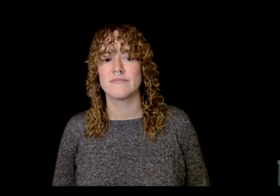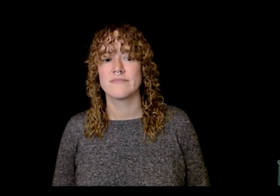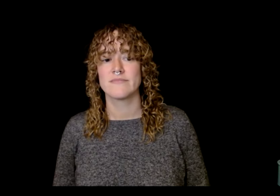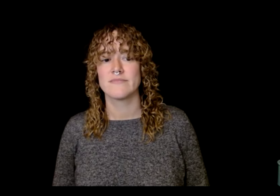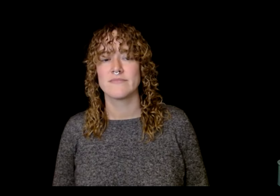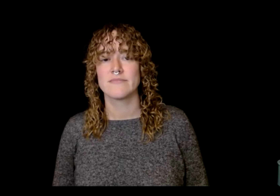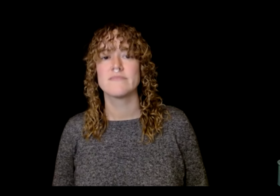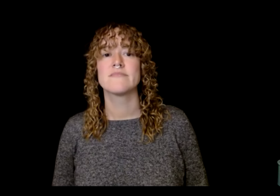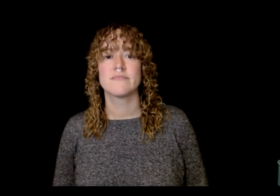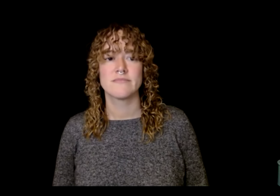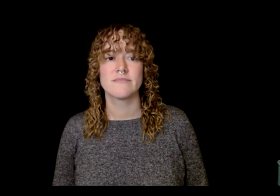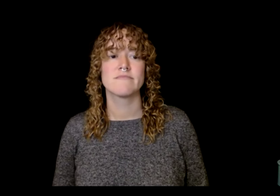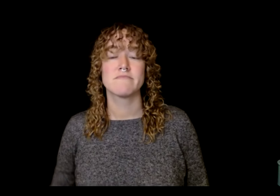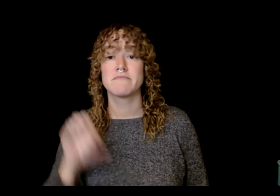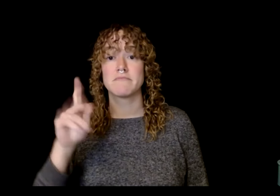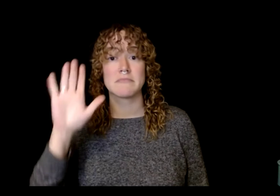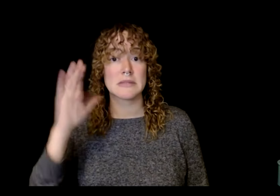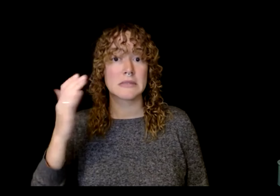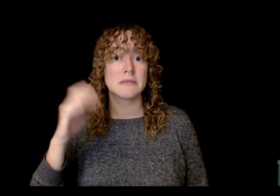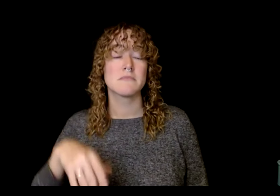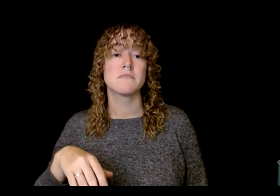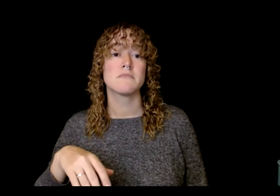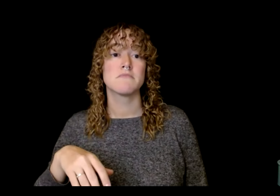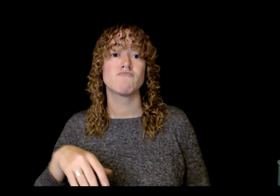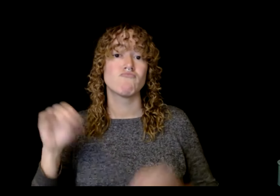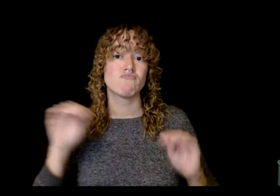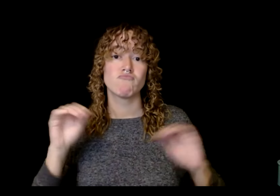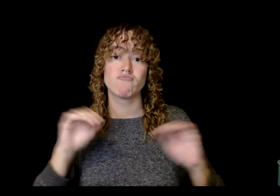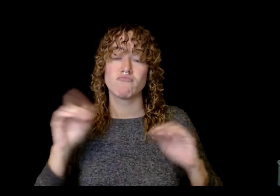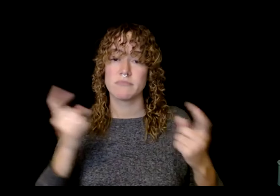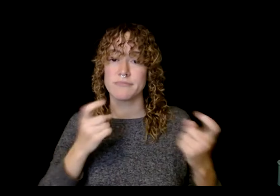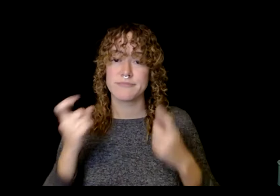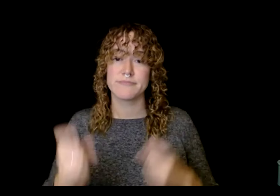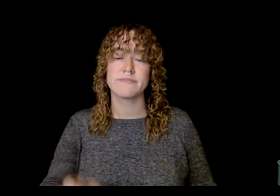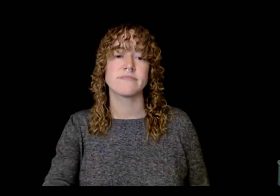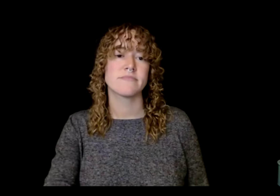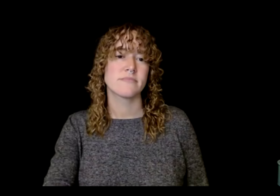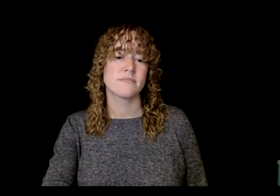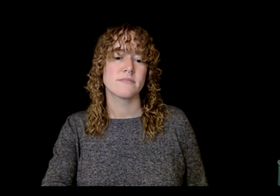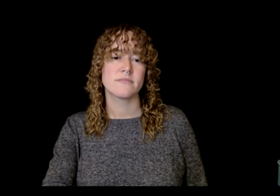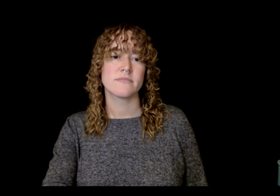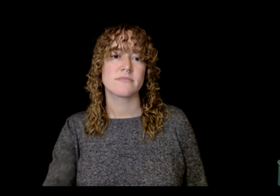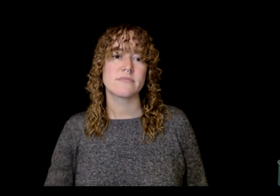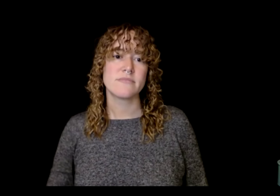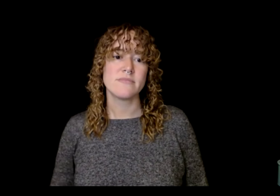But it doesn't sound like any questions, huh?